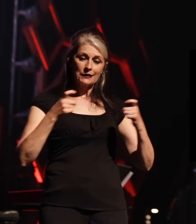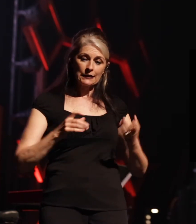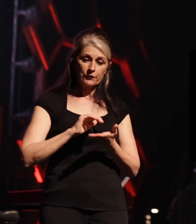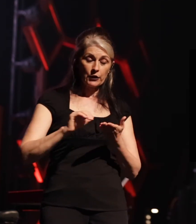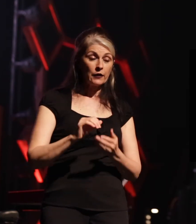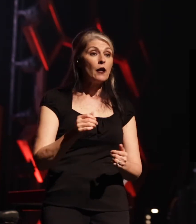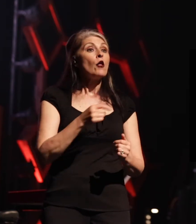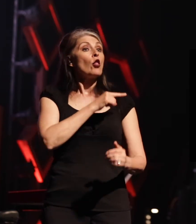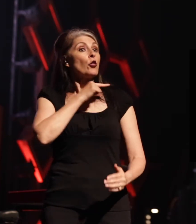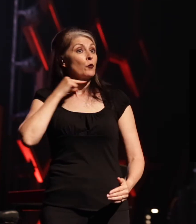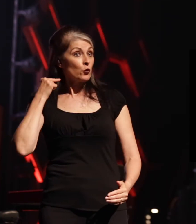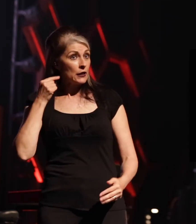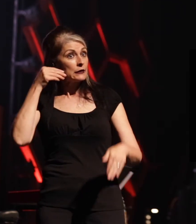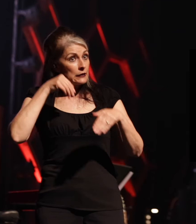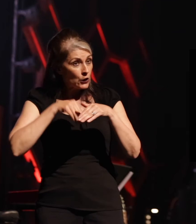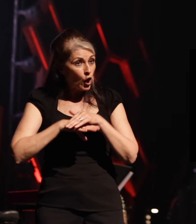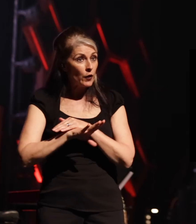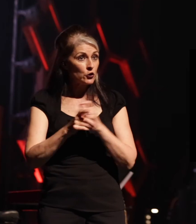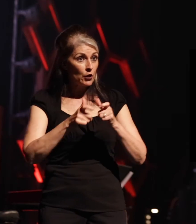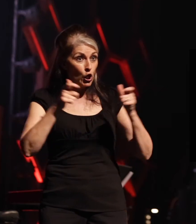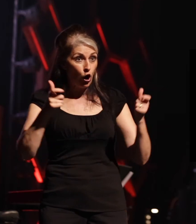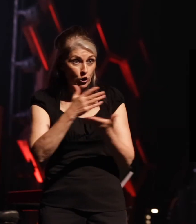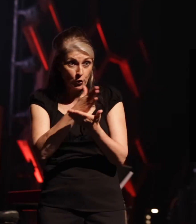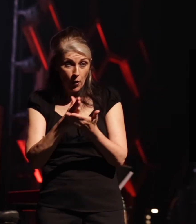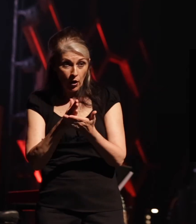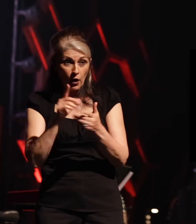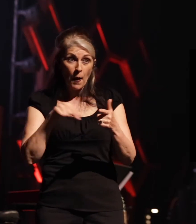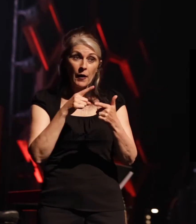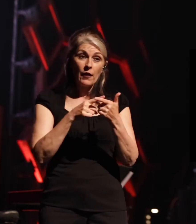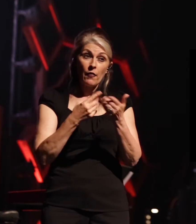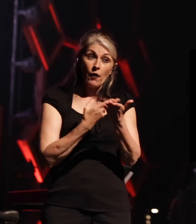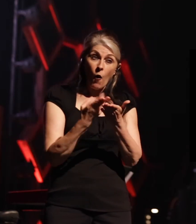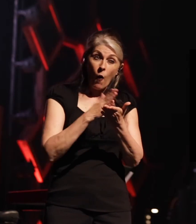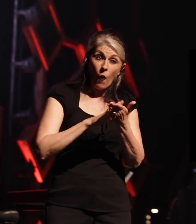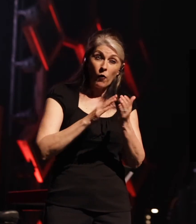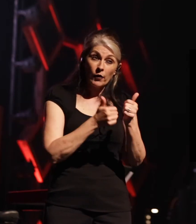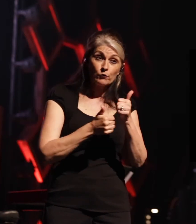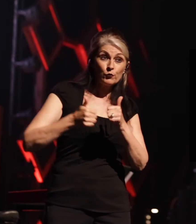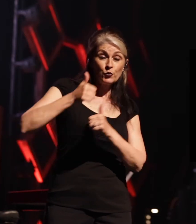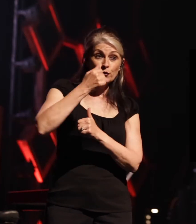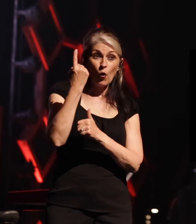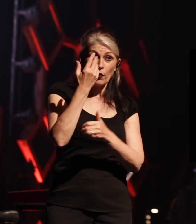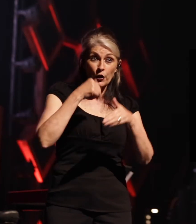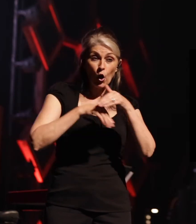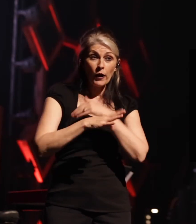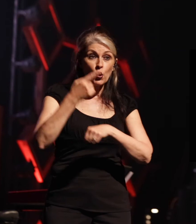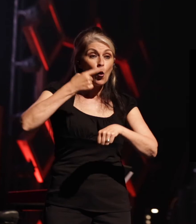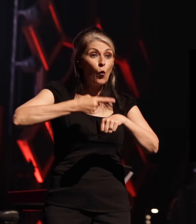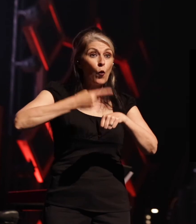the holy place, which is that larger section, but then the Holy of Holies, they could only go in there one time a